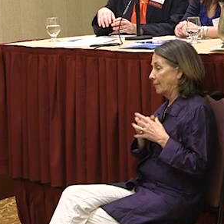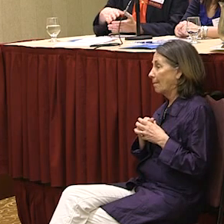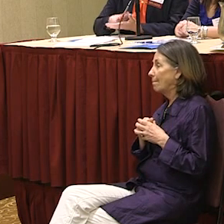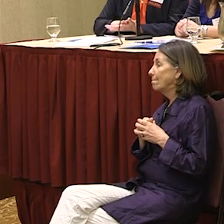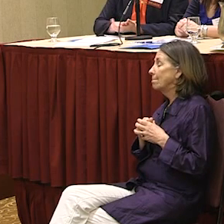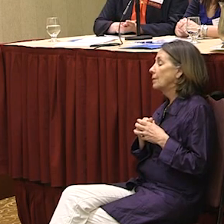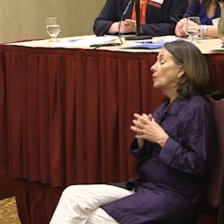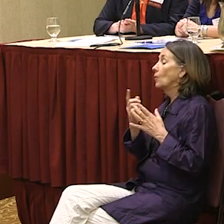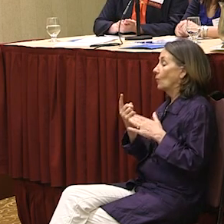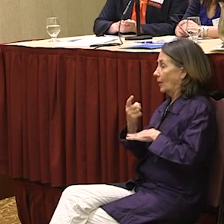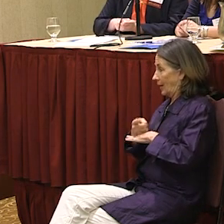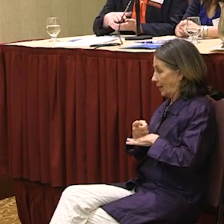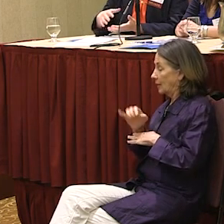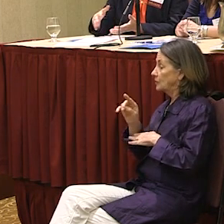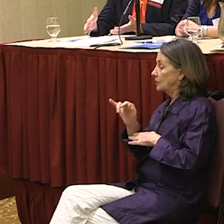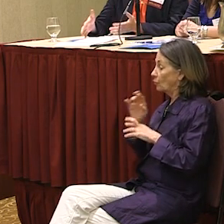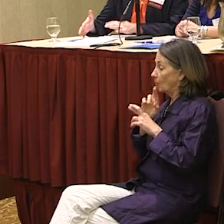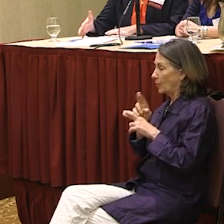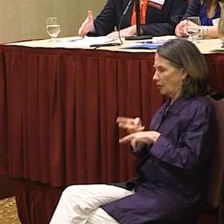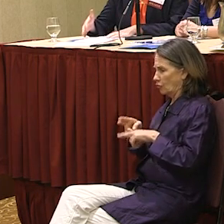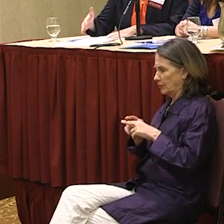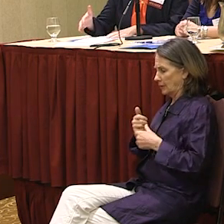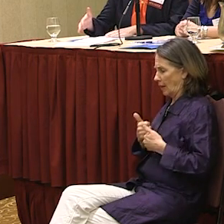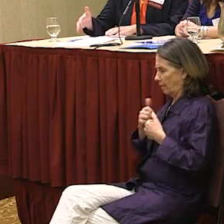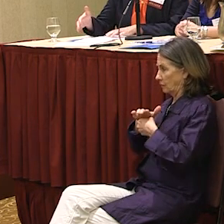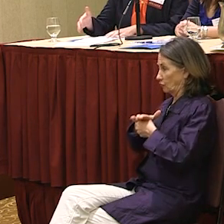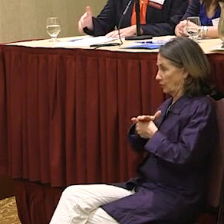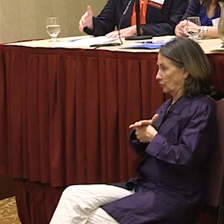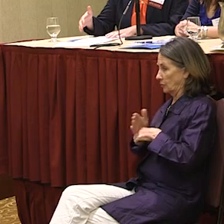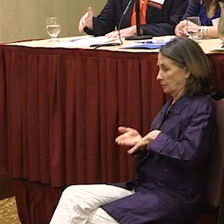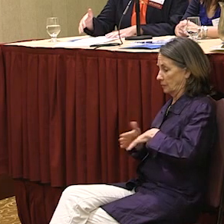So one day, Jenny reported increased life stressors,